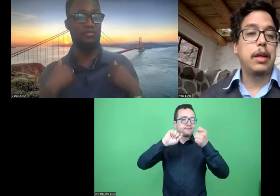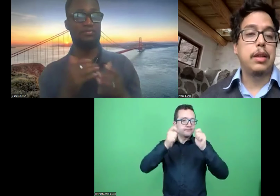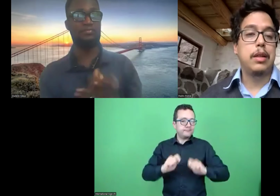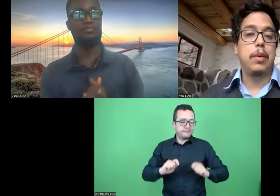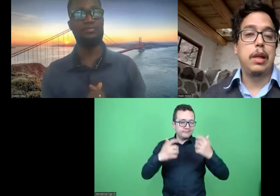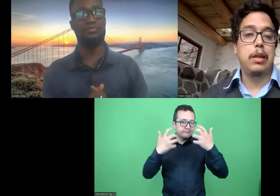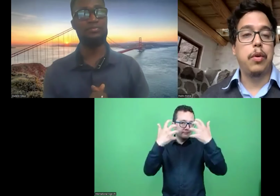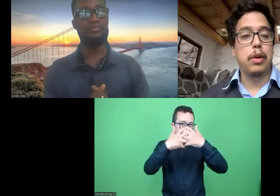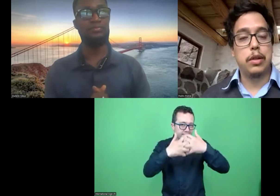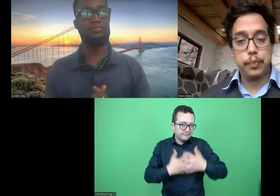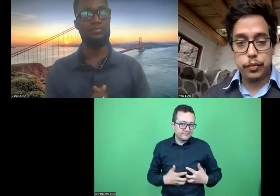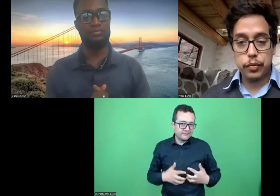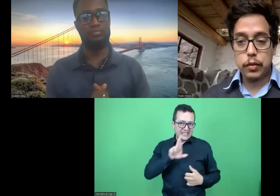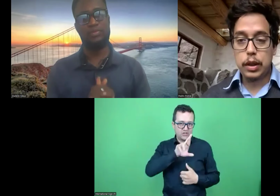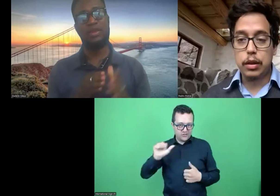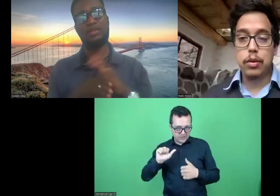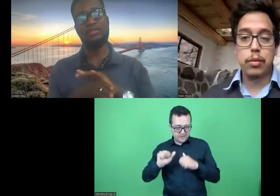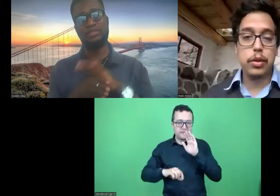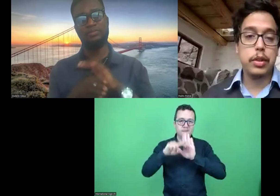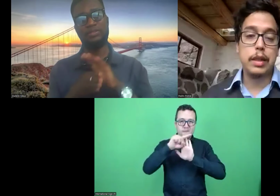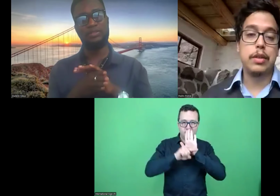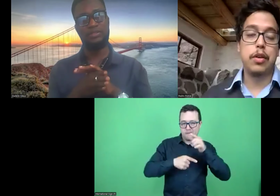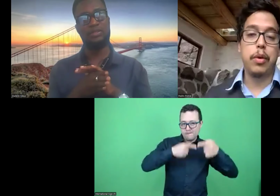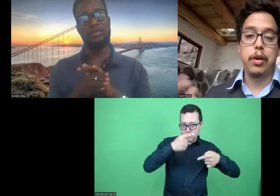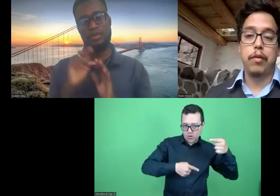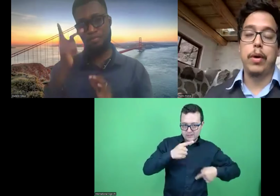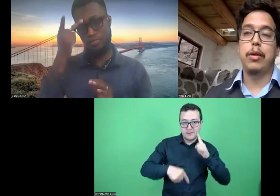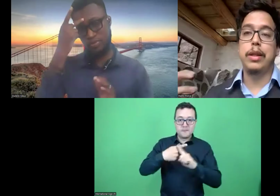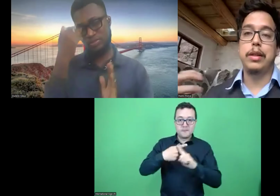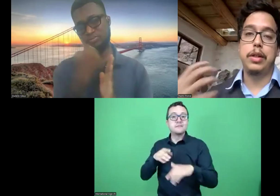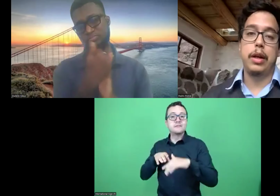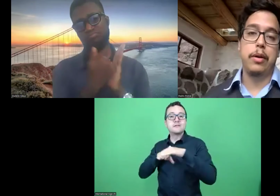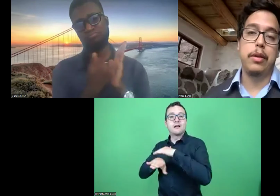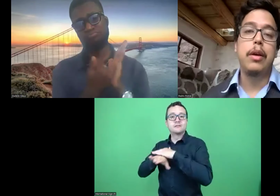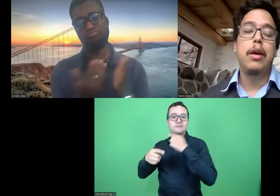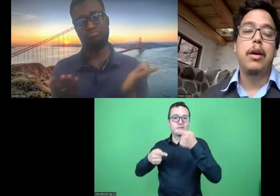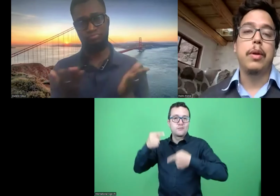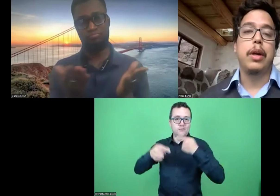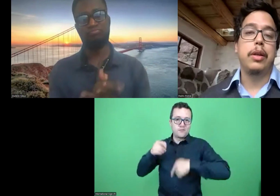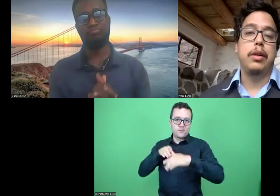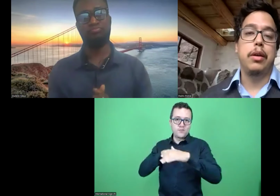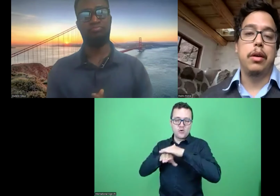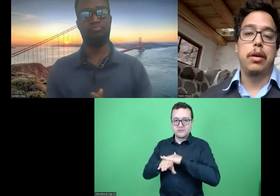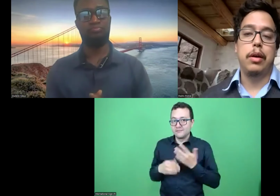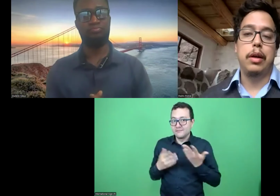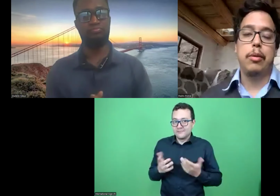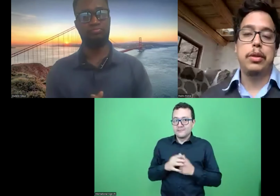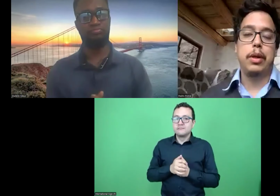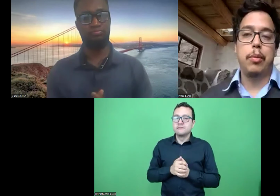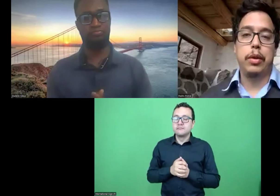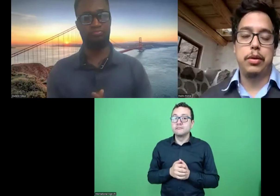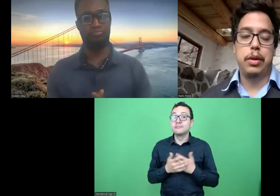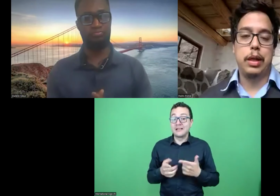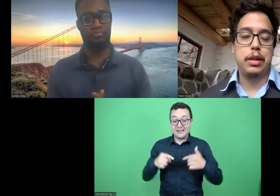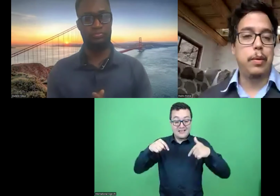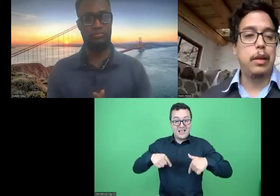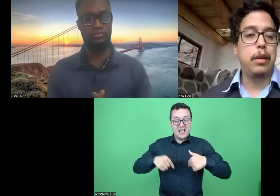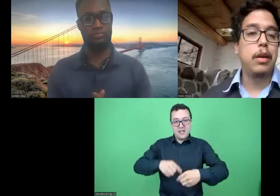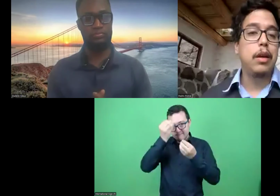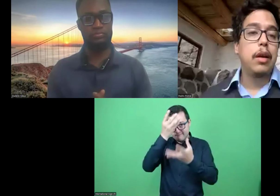and the accessibility policy. So just as a summary of what grantees shared regarding reasonable accommodation